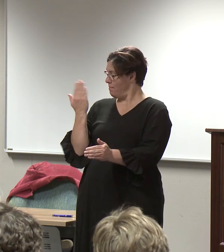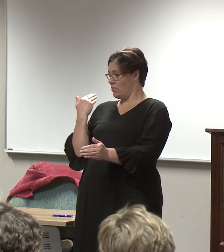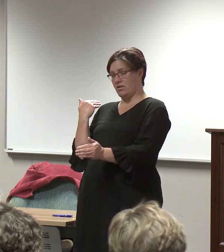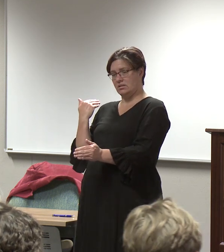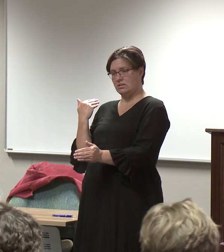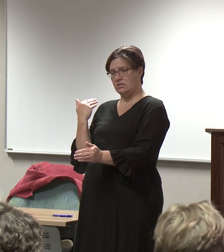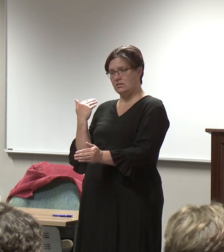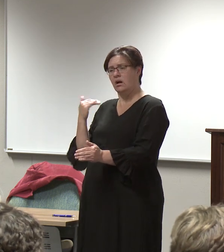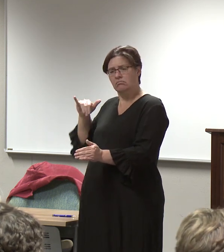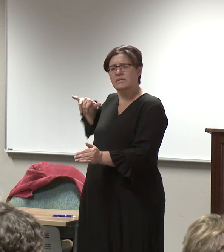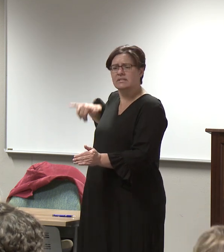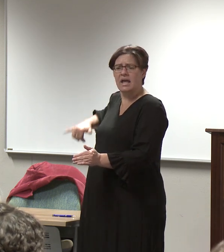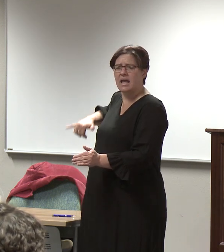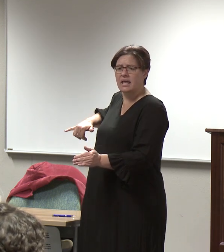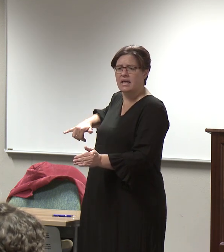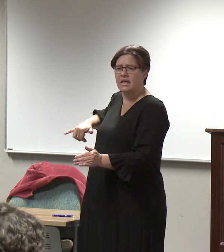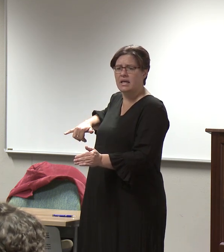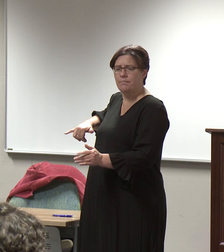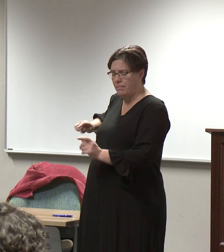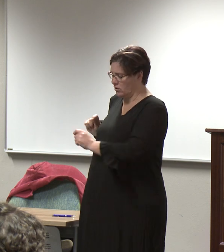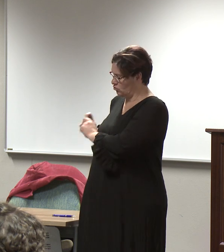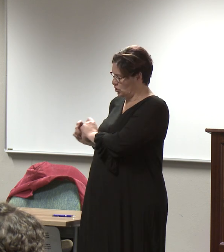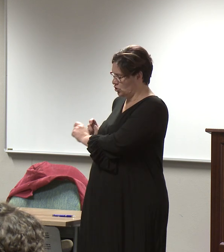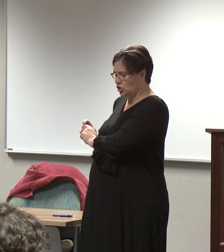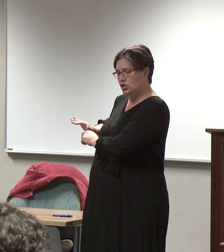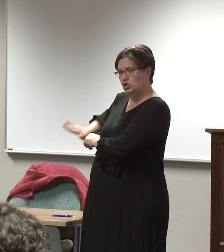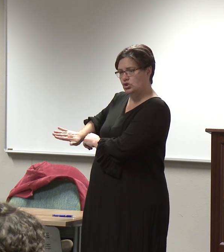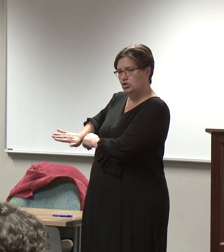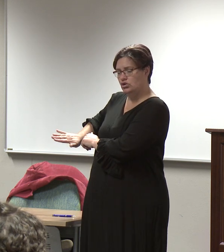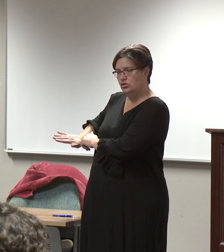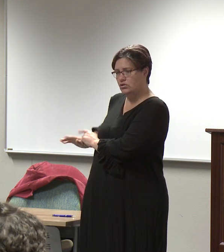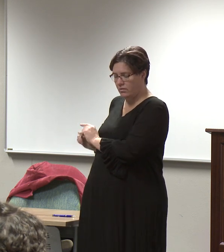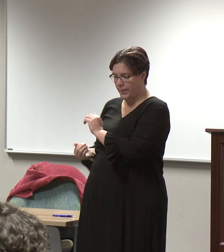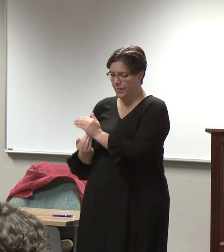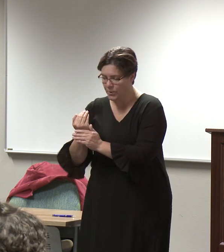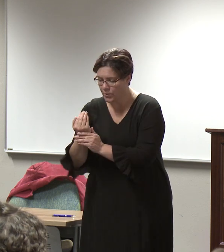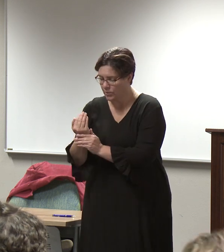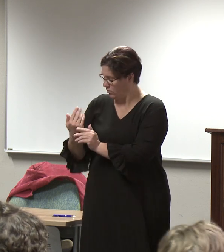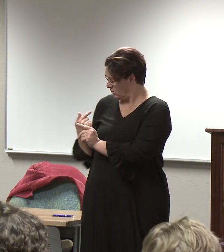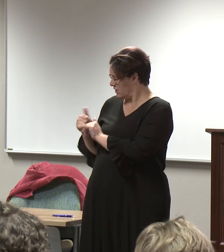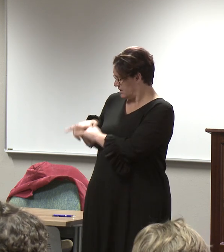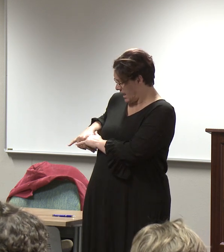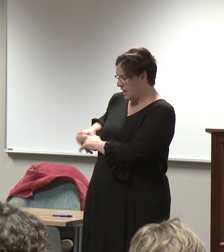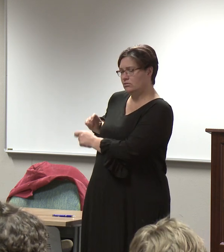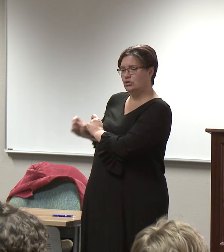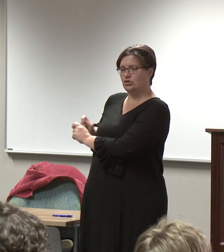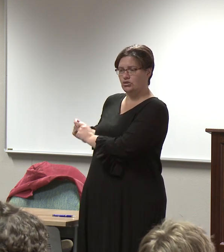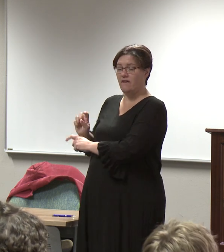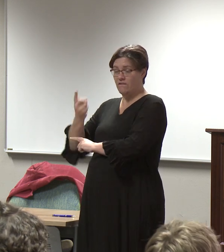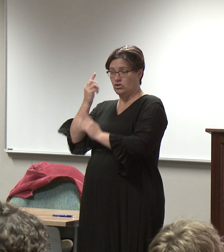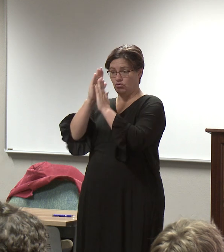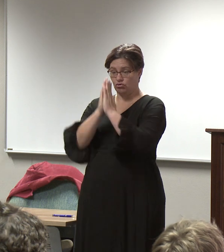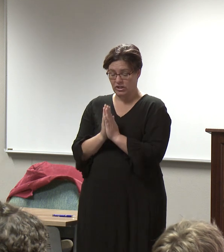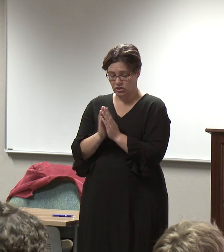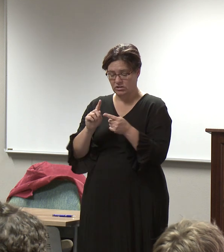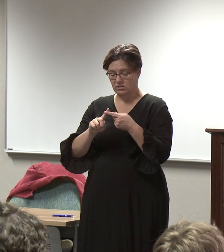ones remain, but they are reconfigured. They change. The first one was religion, the